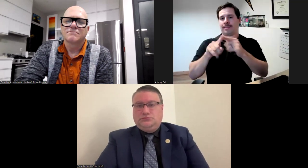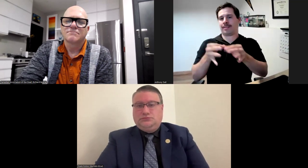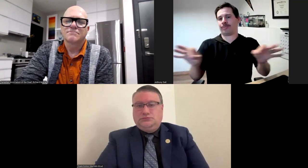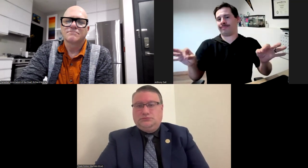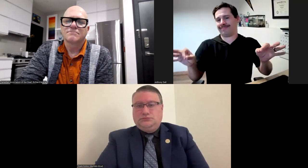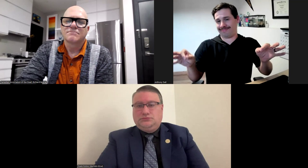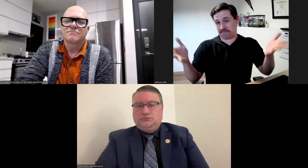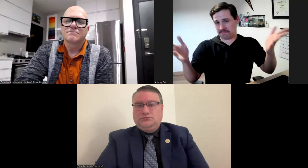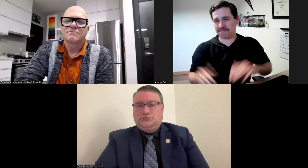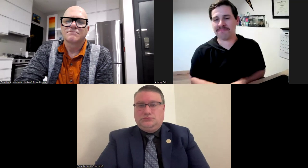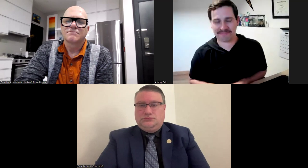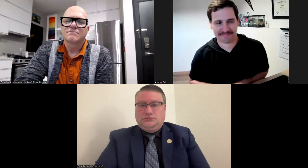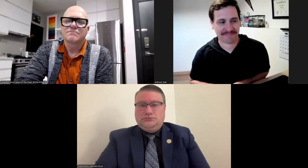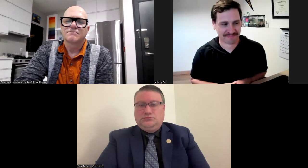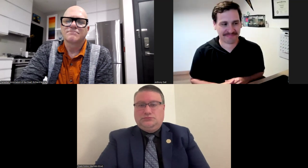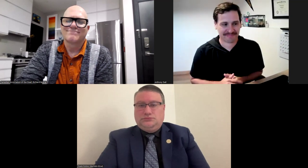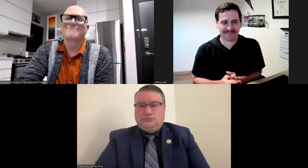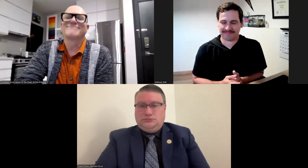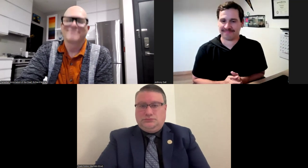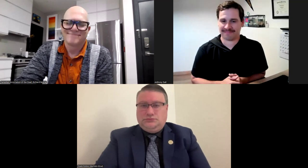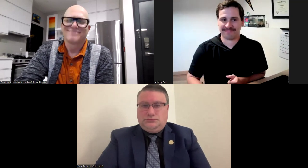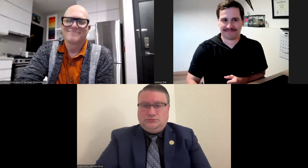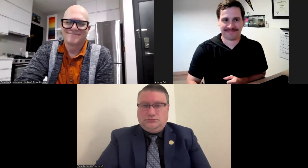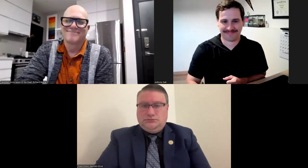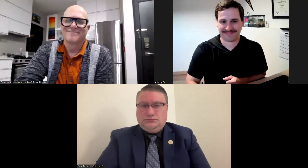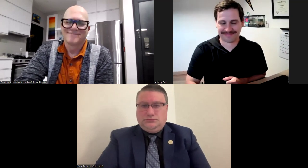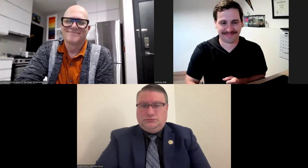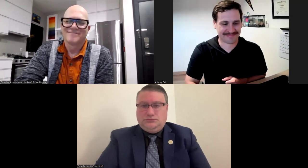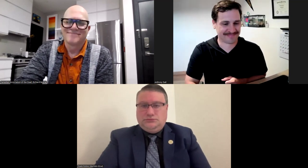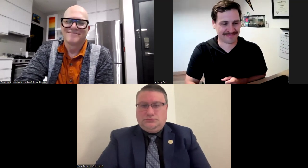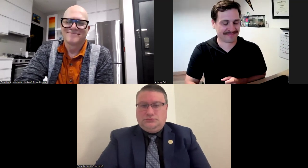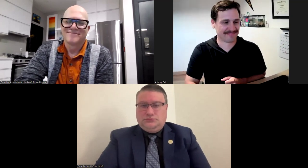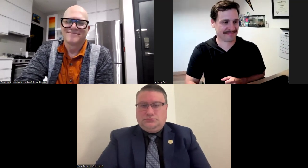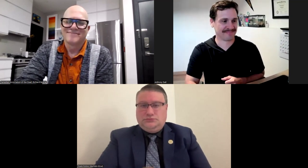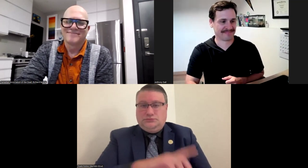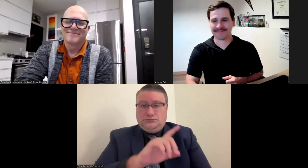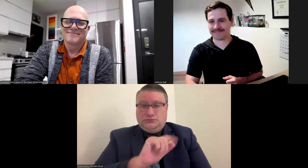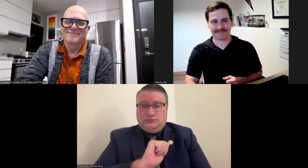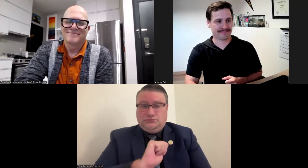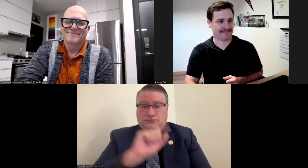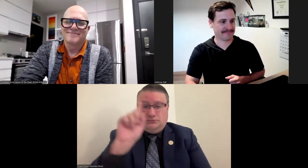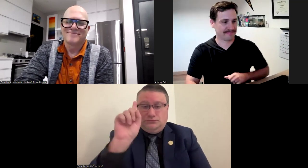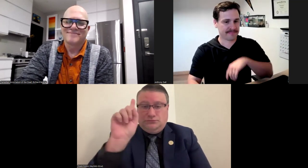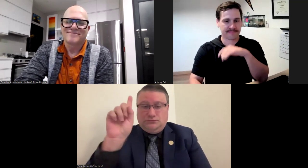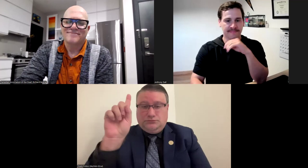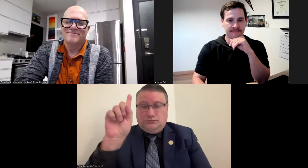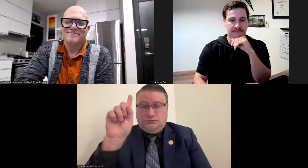going to have to throw a few more pebbles before those ripples really get anywhere, but we are still looking at those rights to sign language for children across the country.